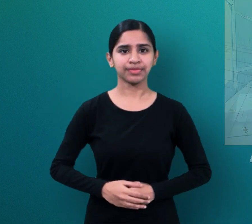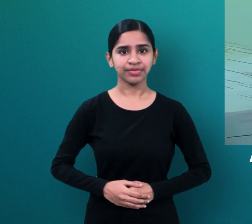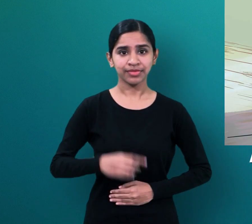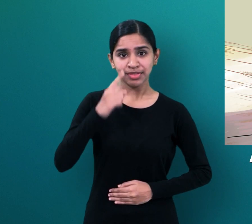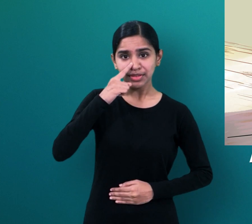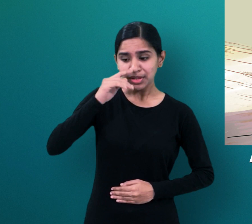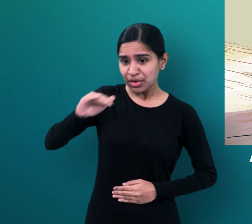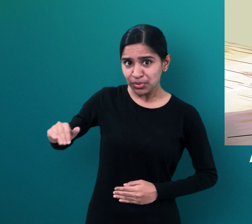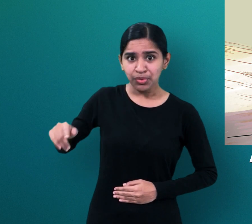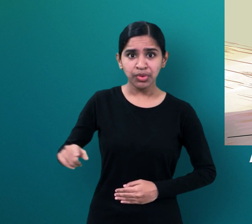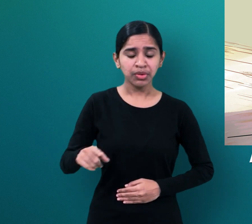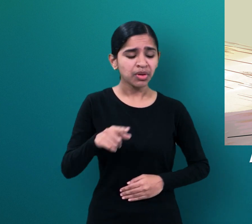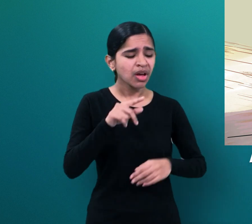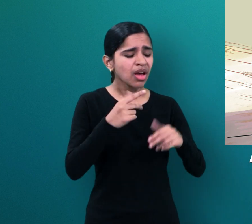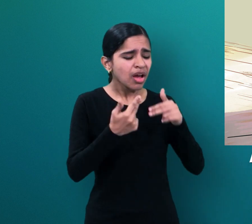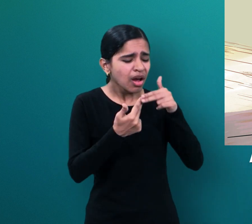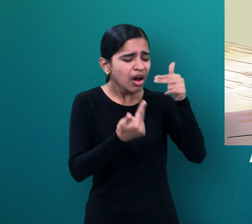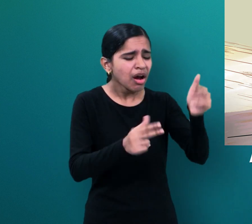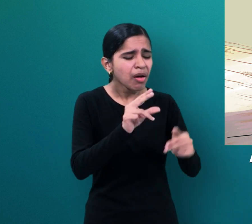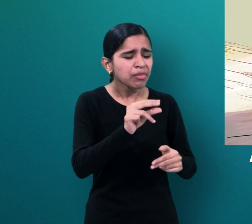Aski did not know what story to share.